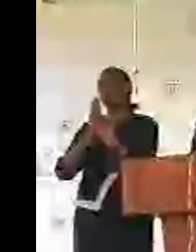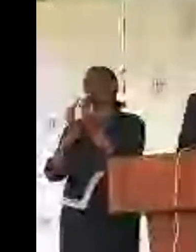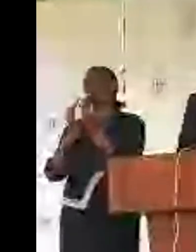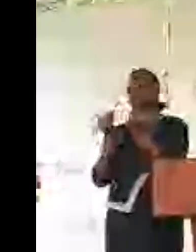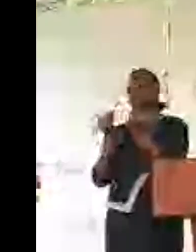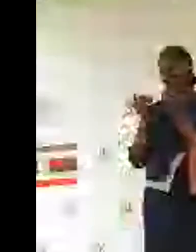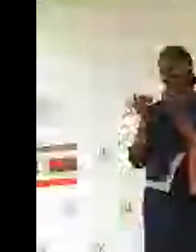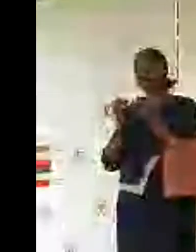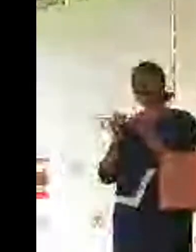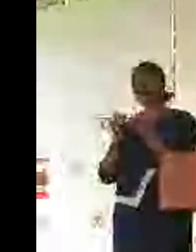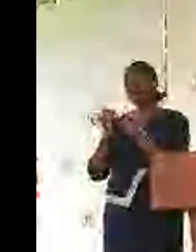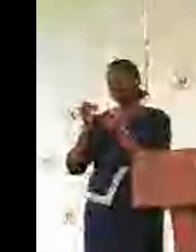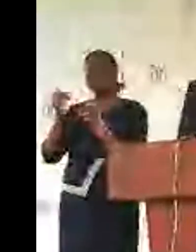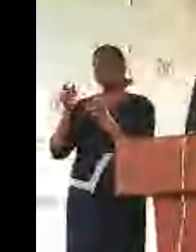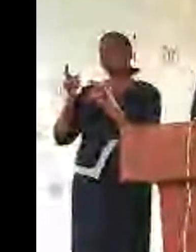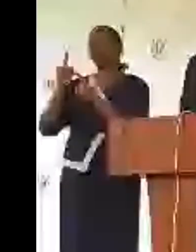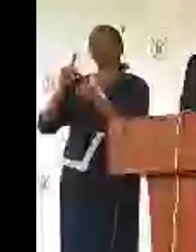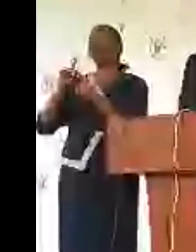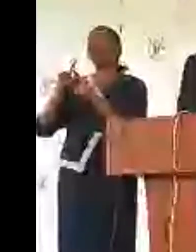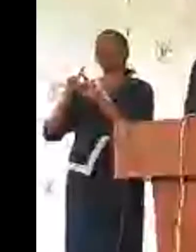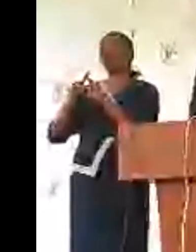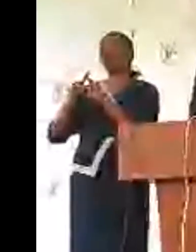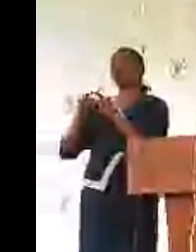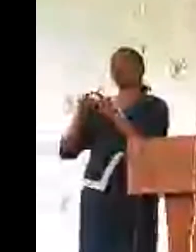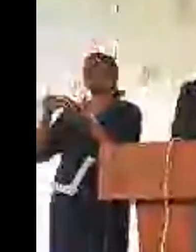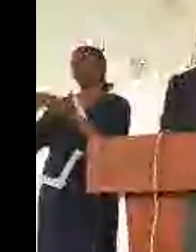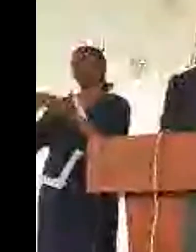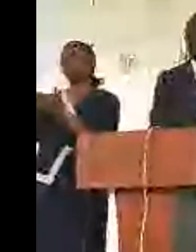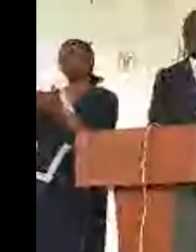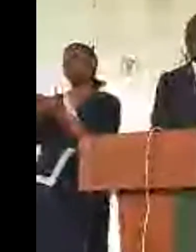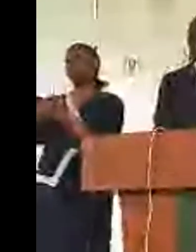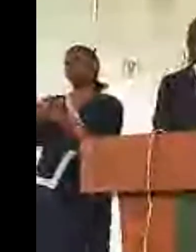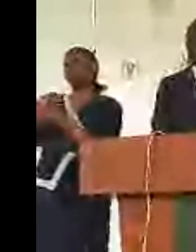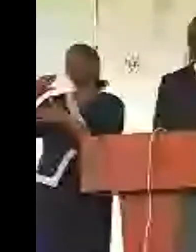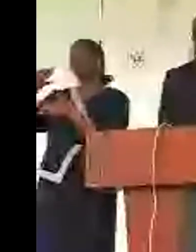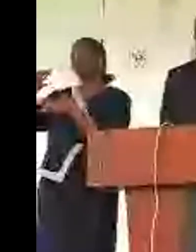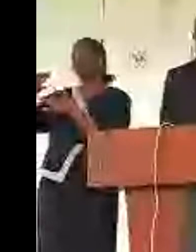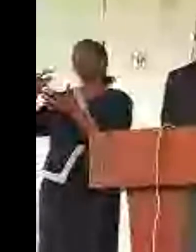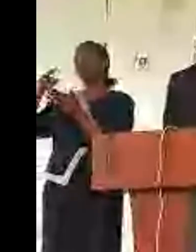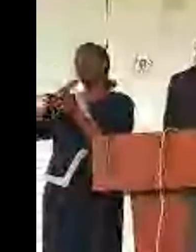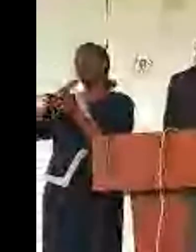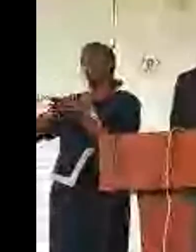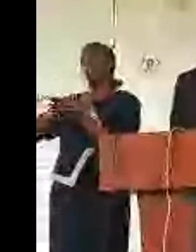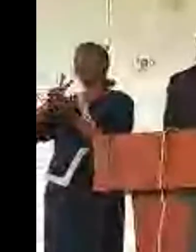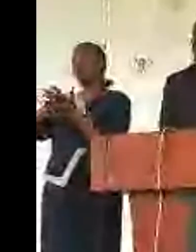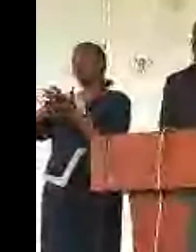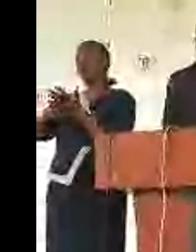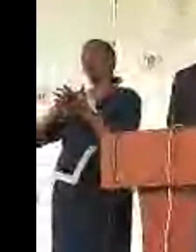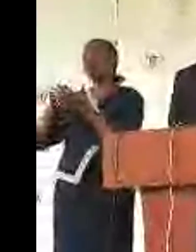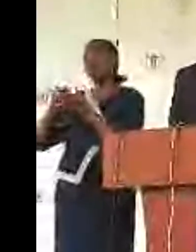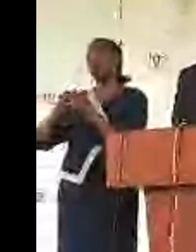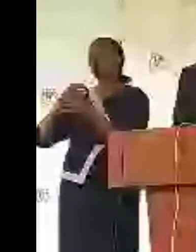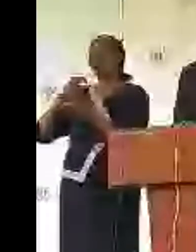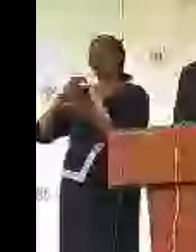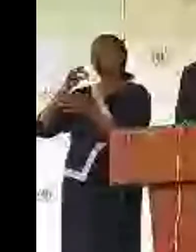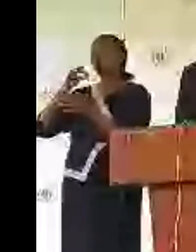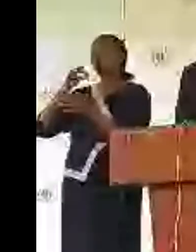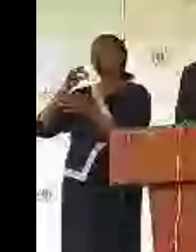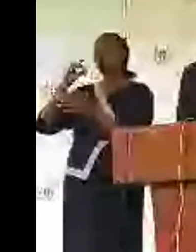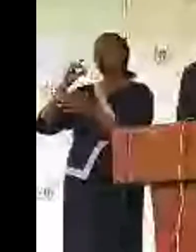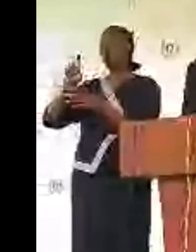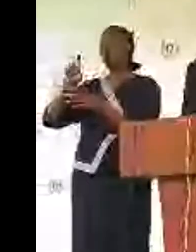us until we add the new ones after the borders are moved to the next.